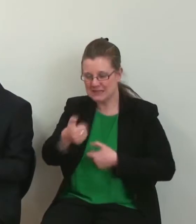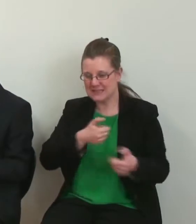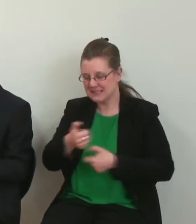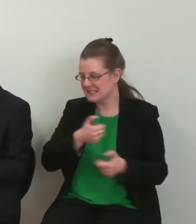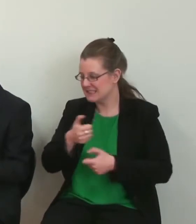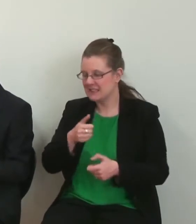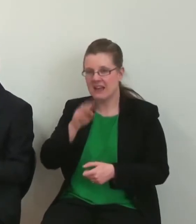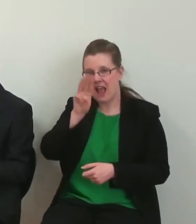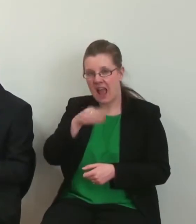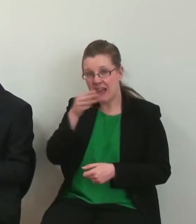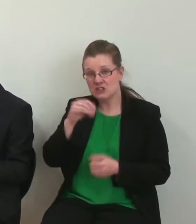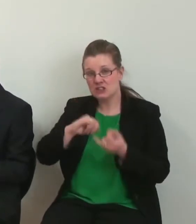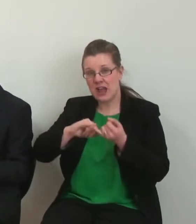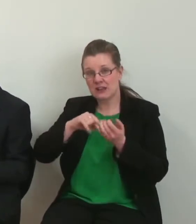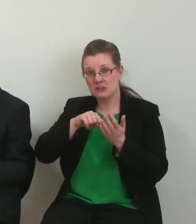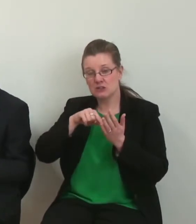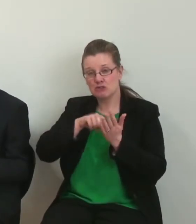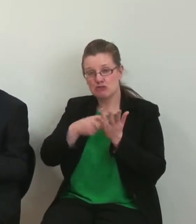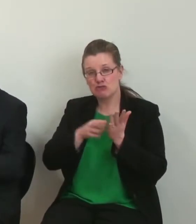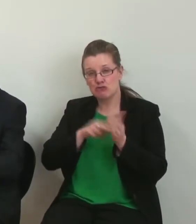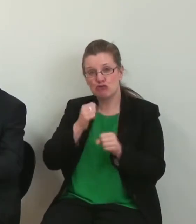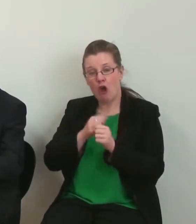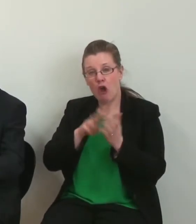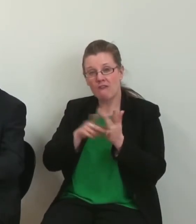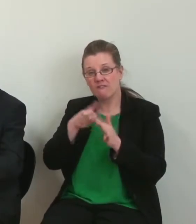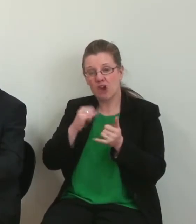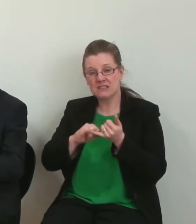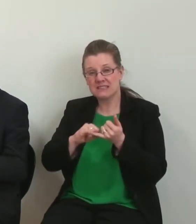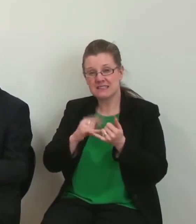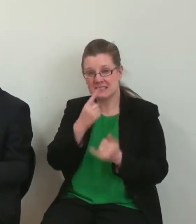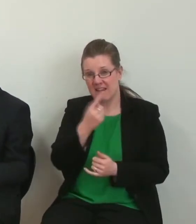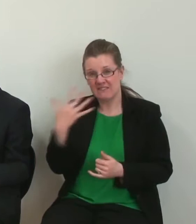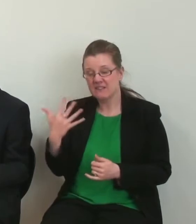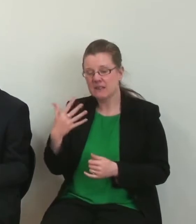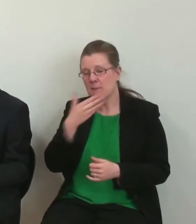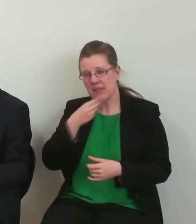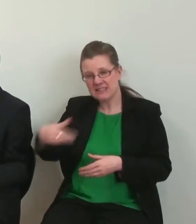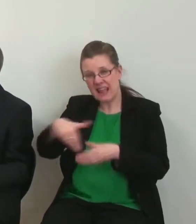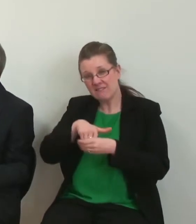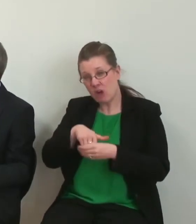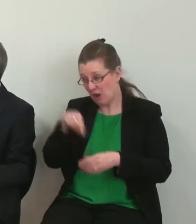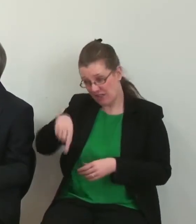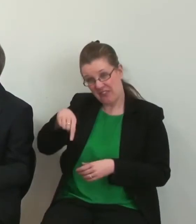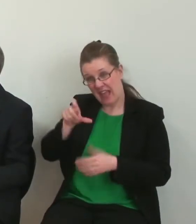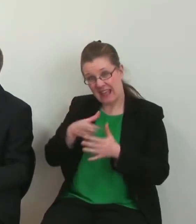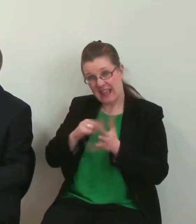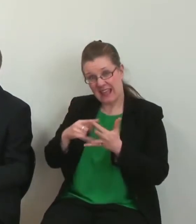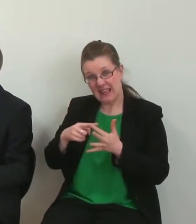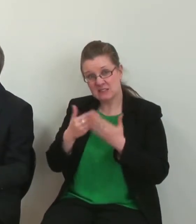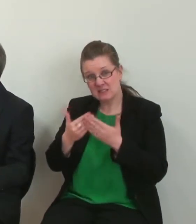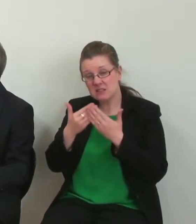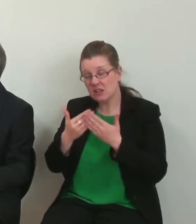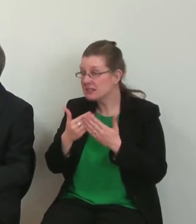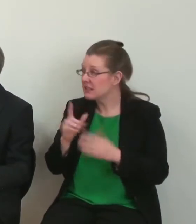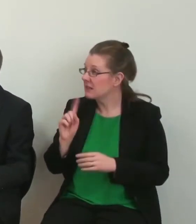It's #StrongVoices15. Do get involved in the Jasmine case study. And what is another prompt you've got